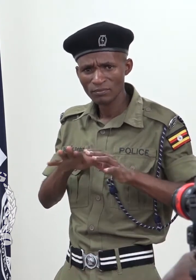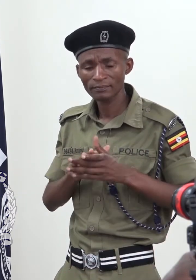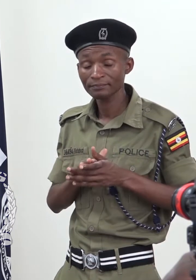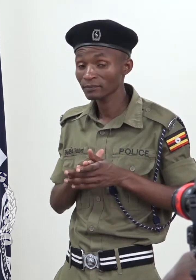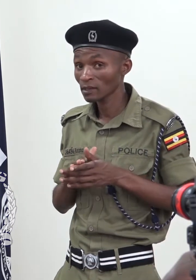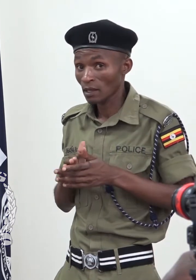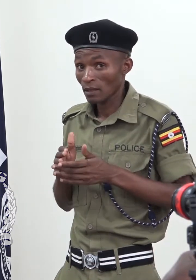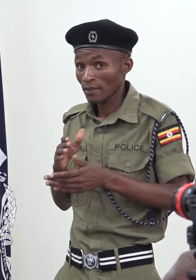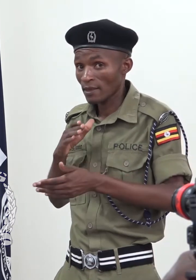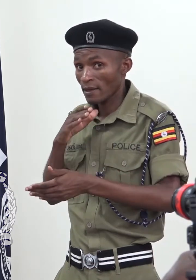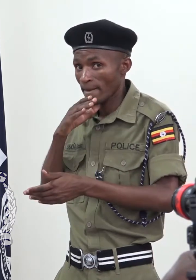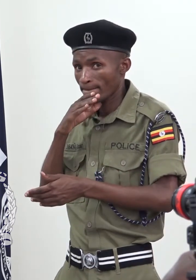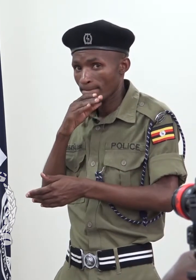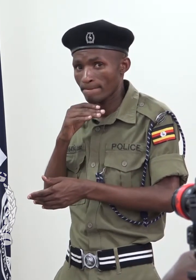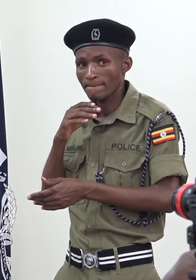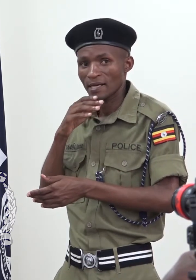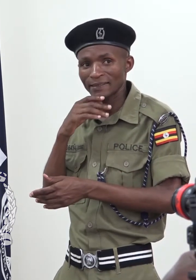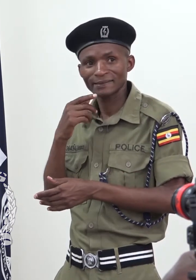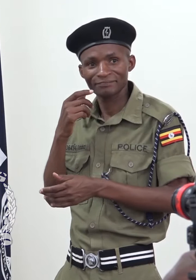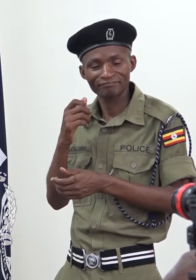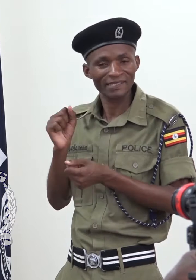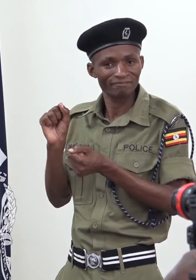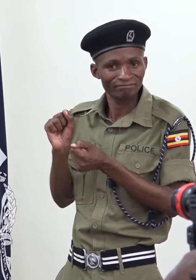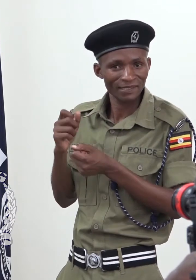a man was allegedly tortured,